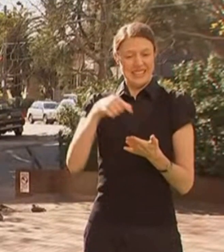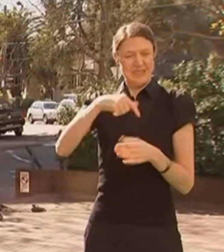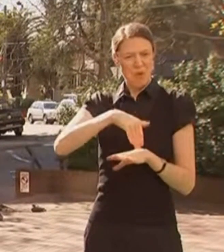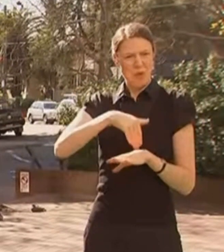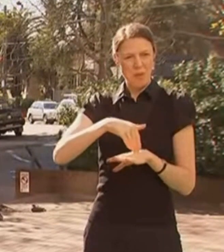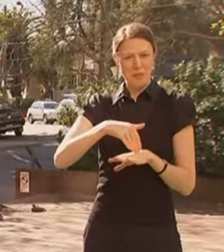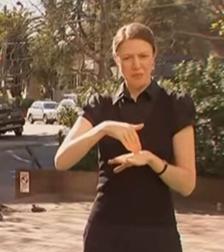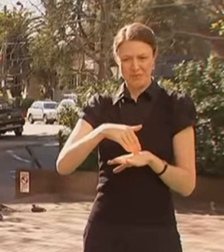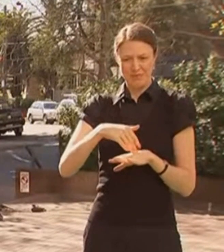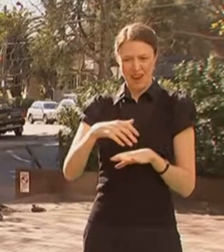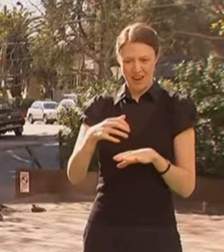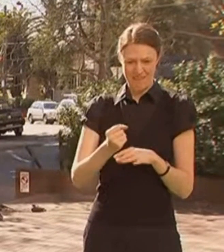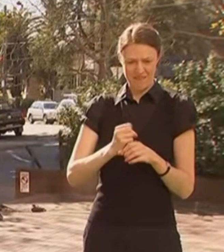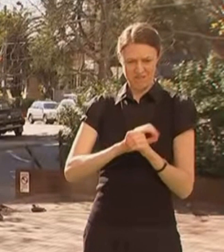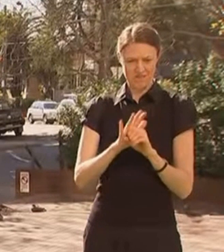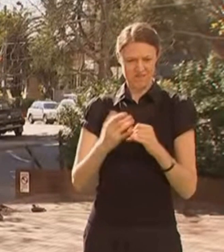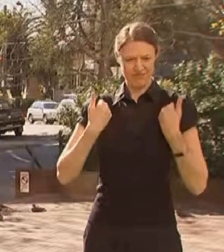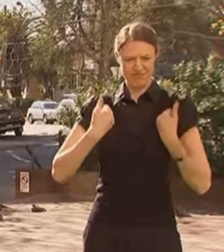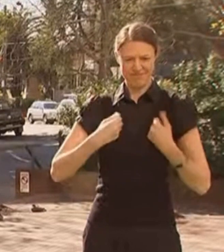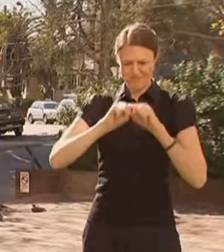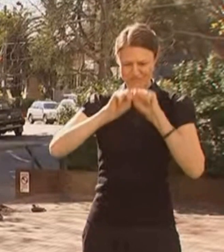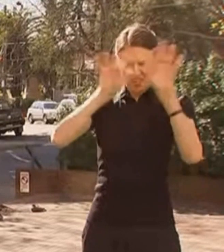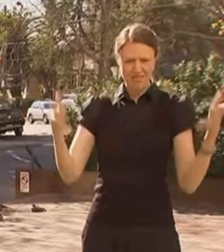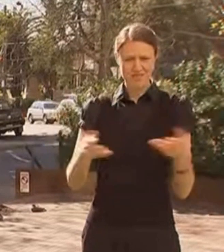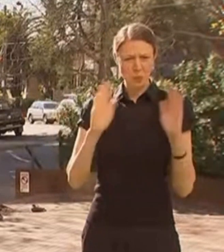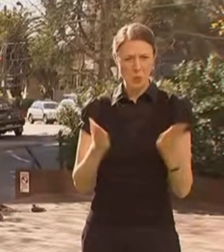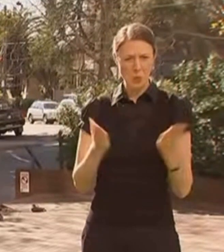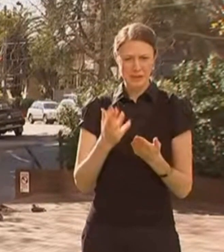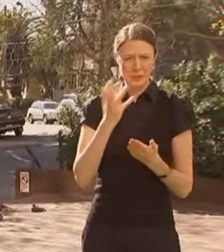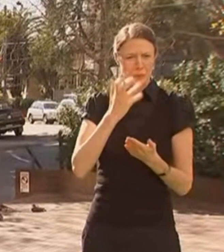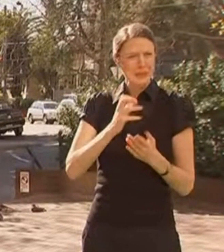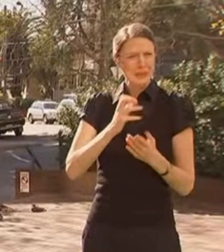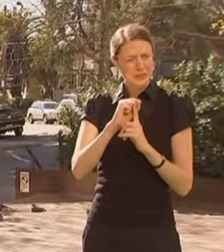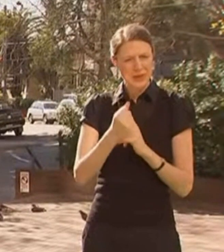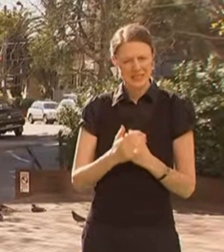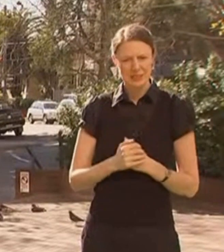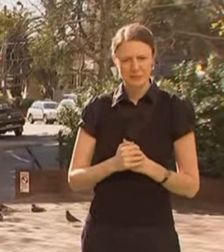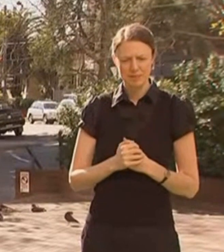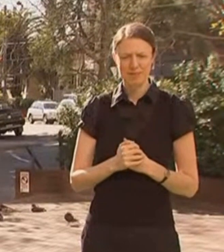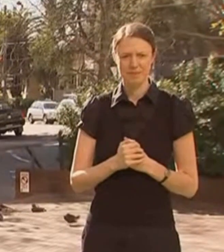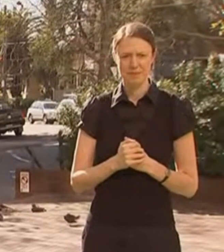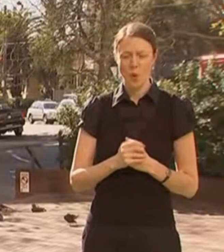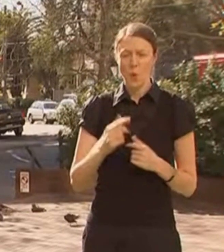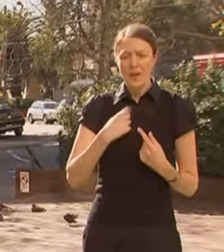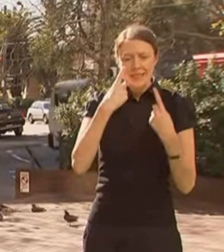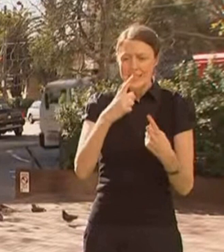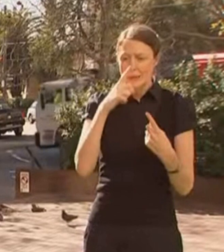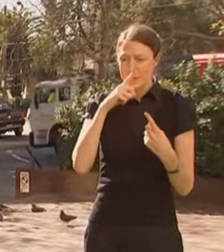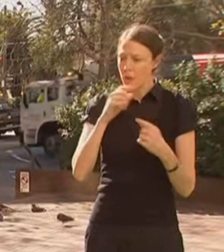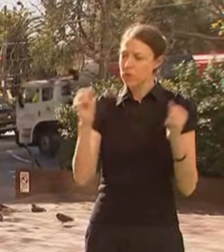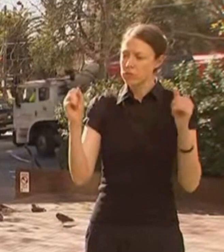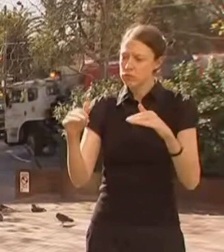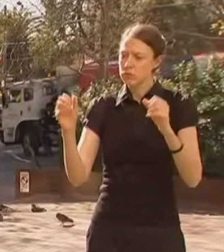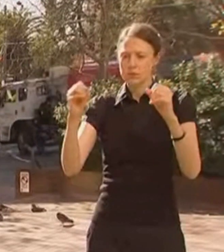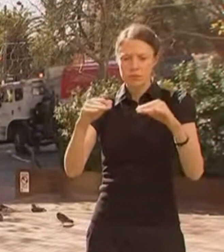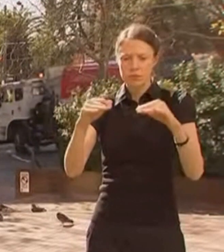it became obvious to police that the protesters weren't able to give a guarantee about complying with the health orders or respecting what was in